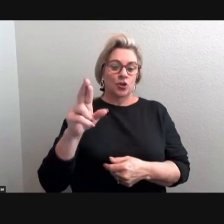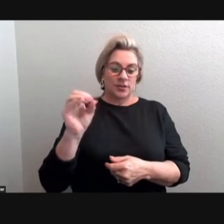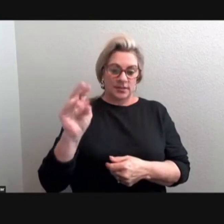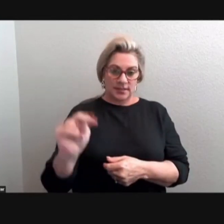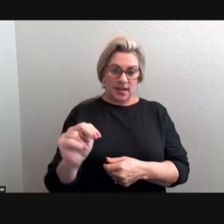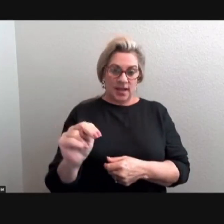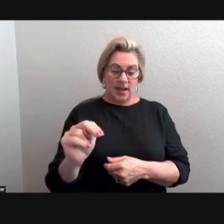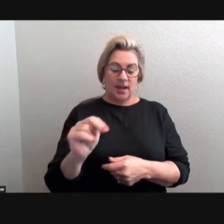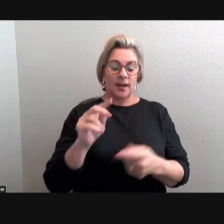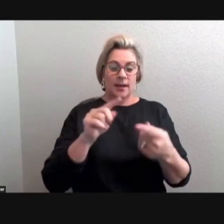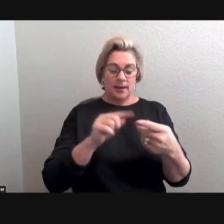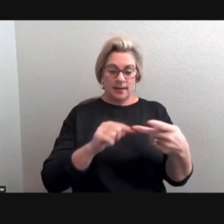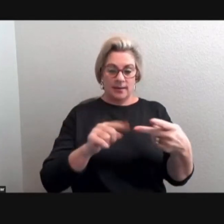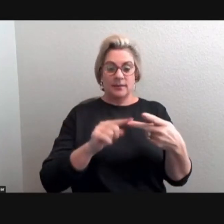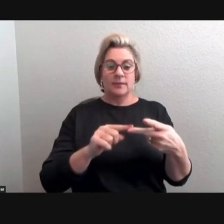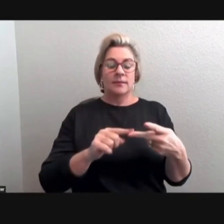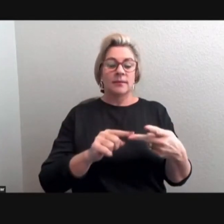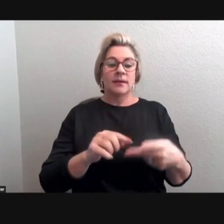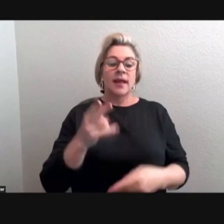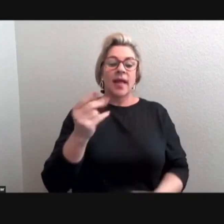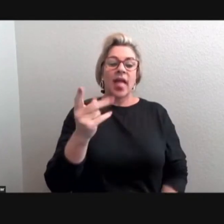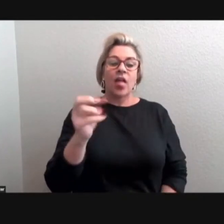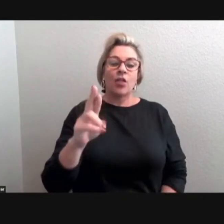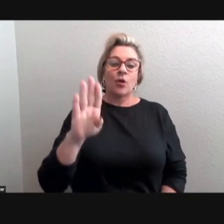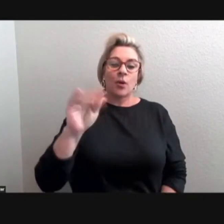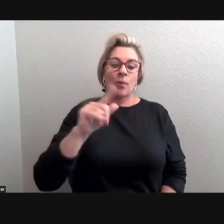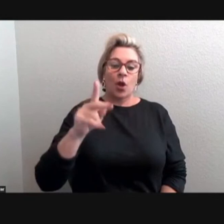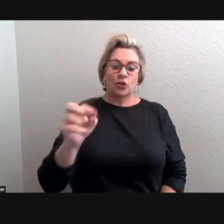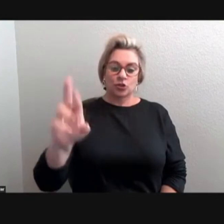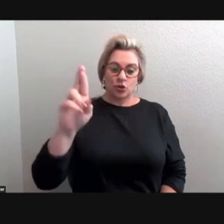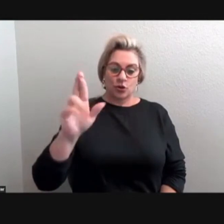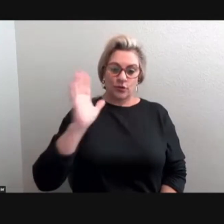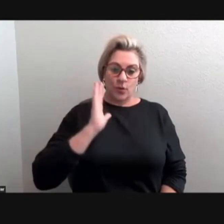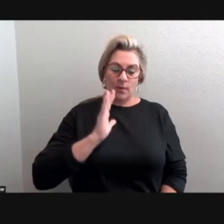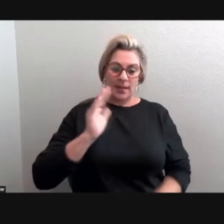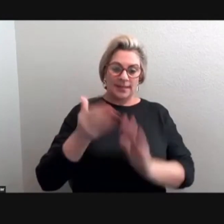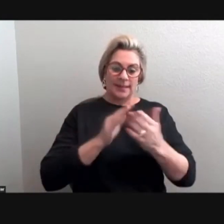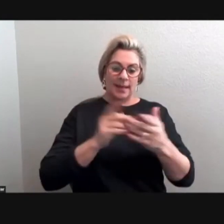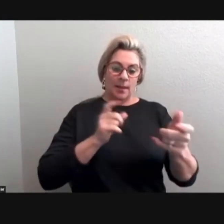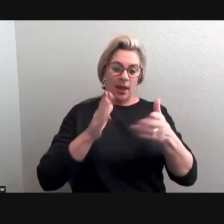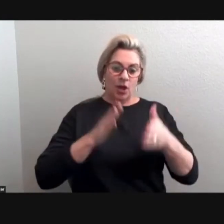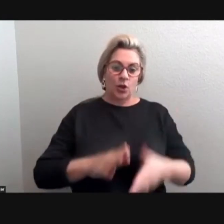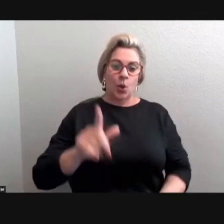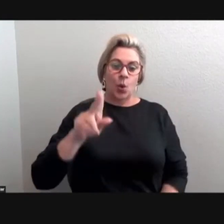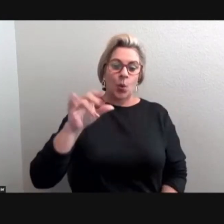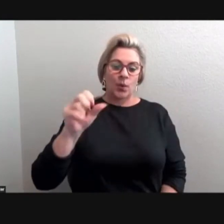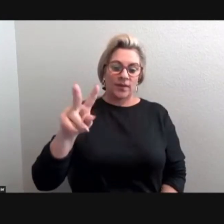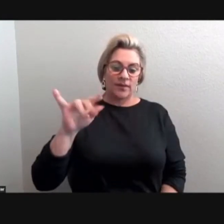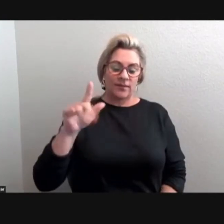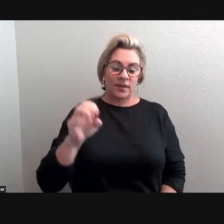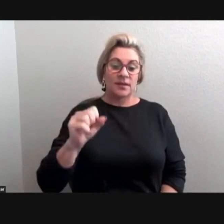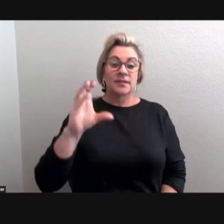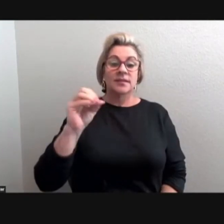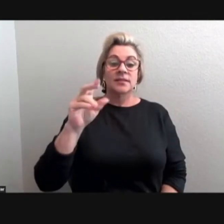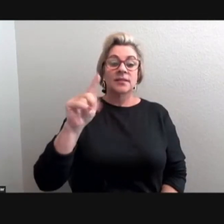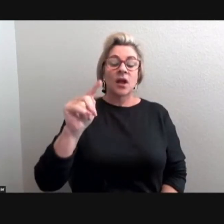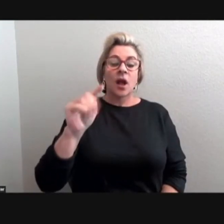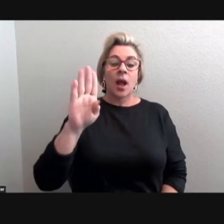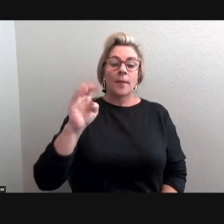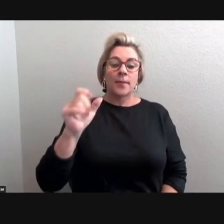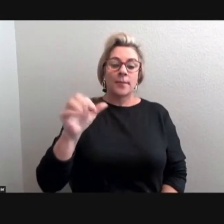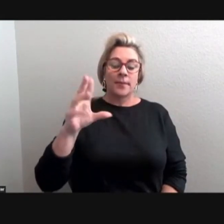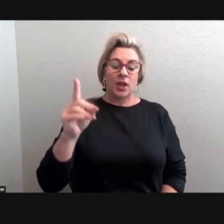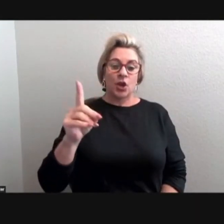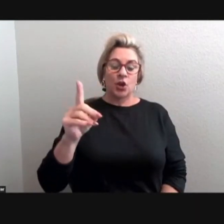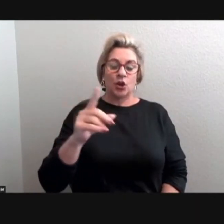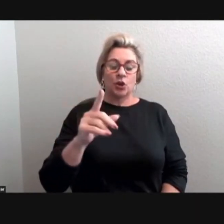Community Foundation Boulder County, Heather Balser, former city manager for the city of Louisville, Scott Beard, trustee